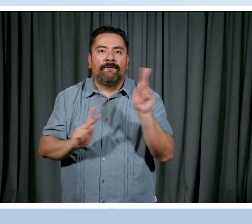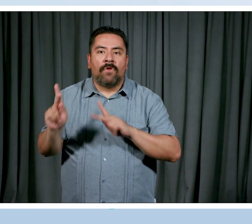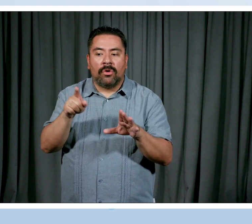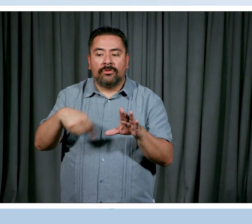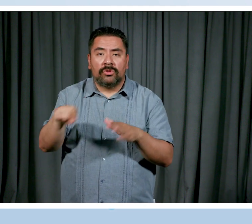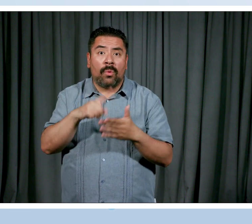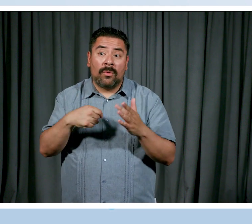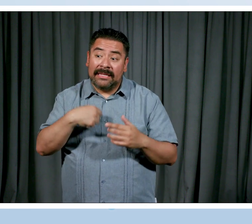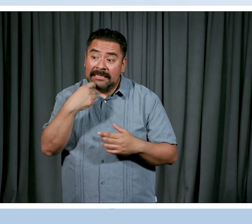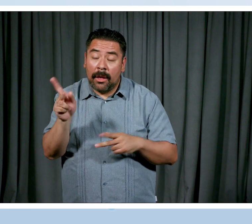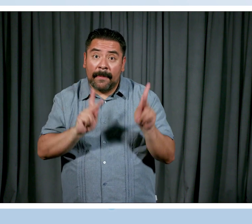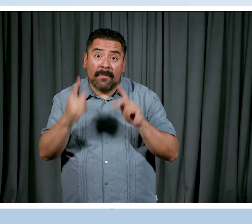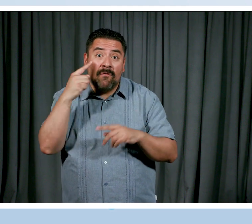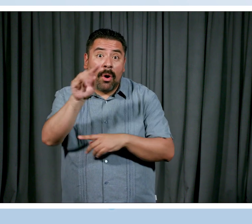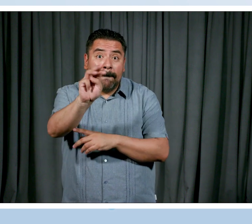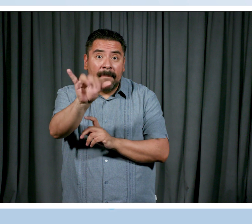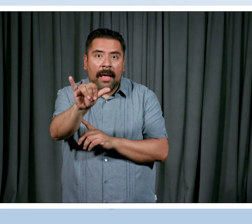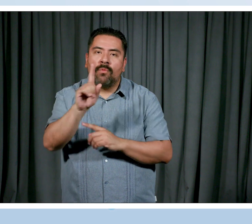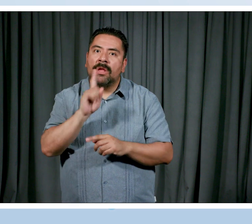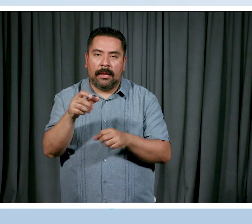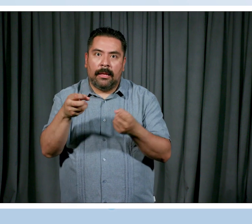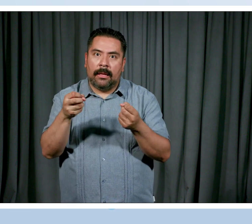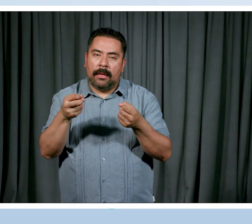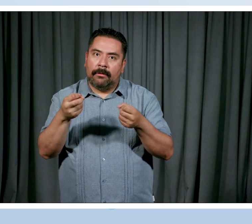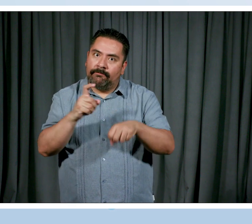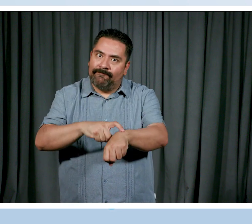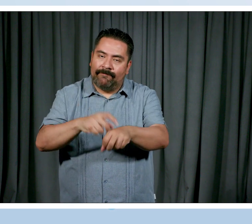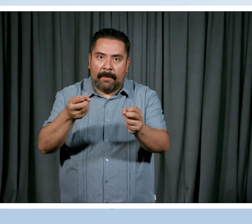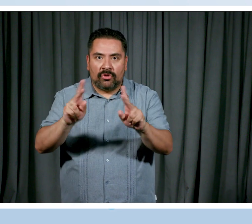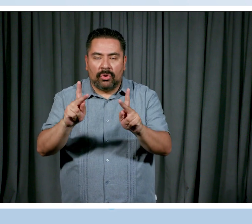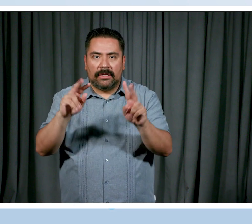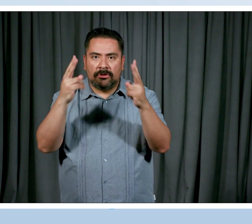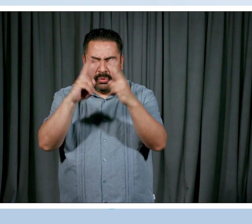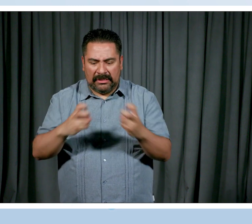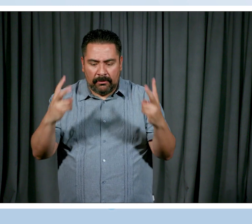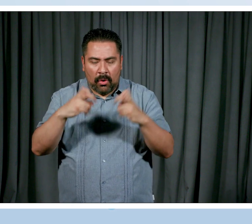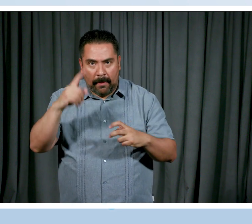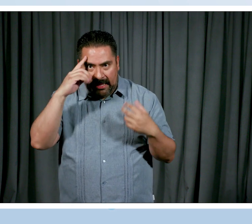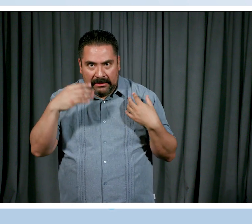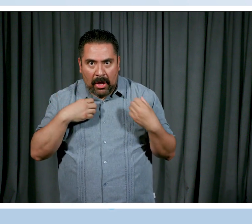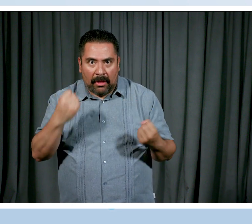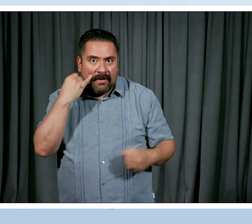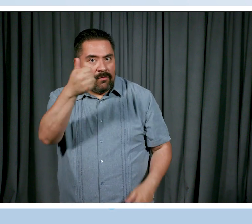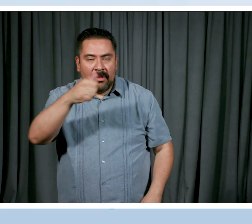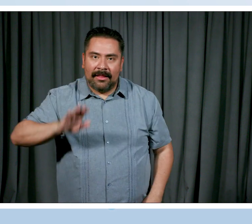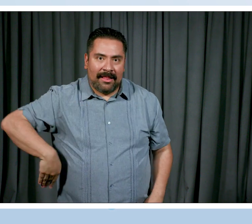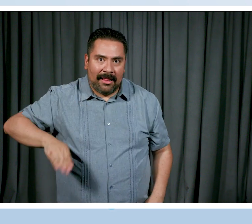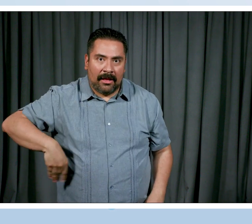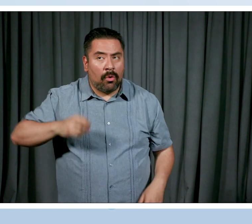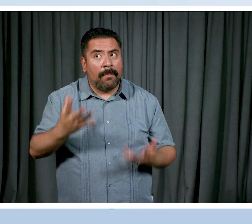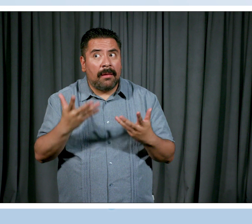we say to folks for May is this is really an opportunity to explore mental health if you haven't before, or